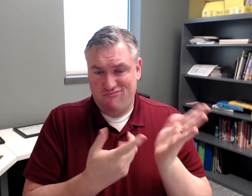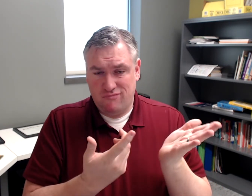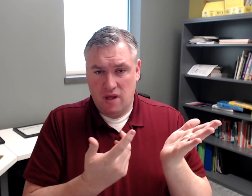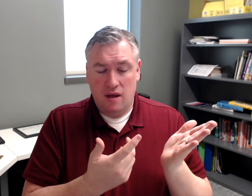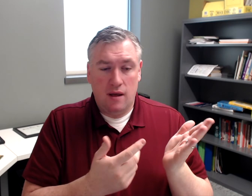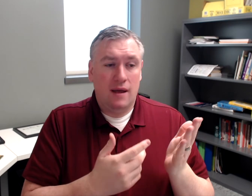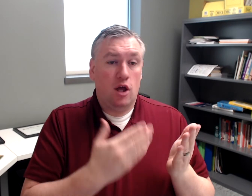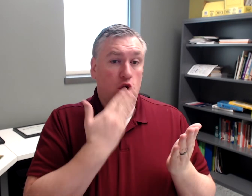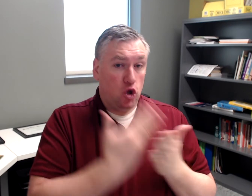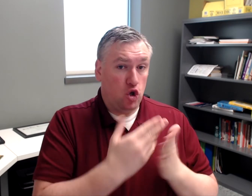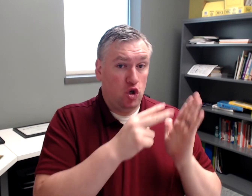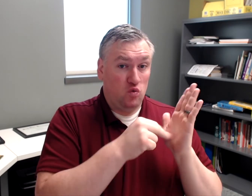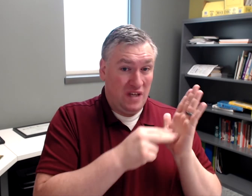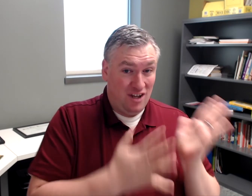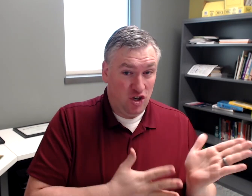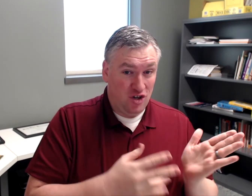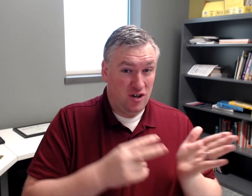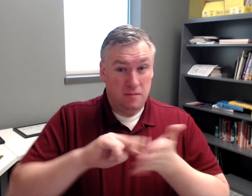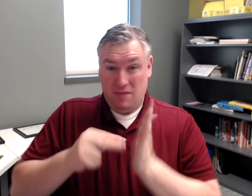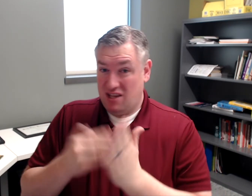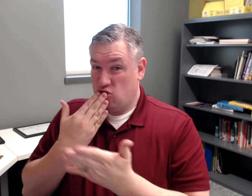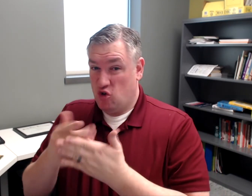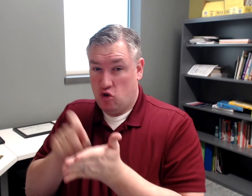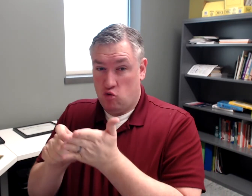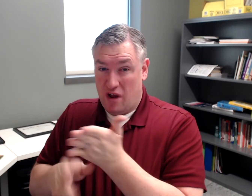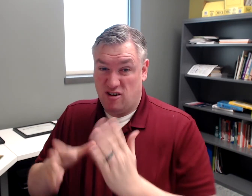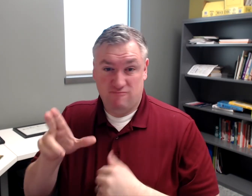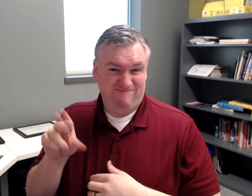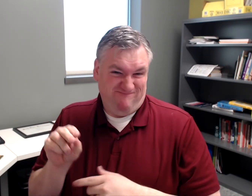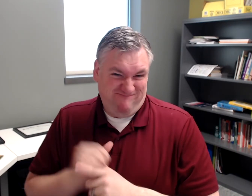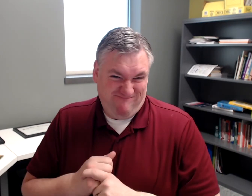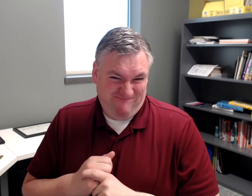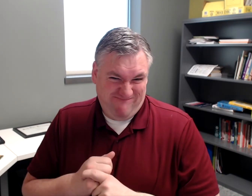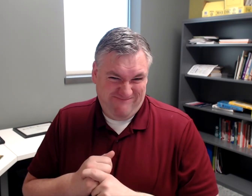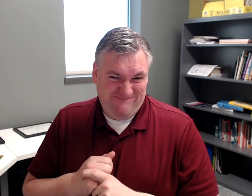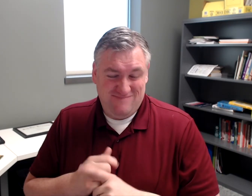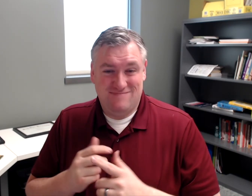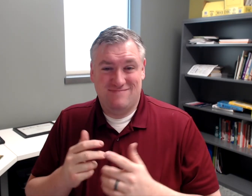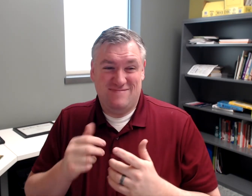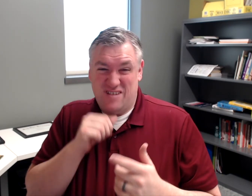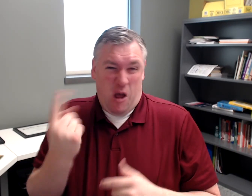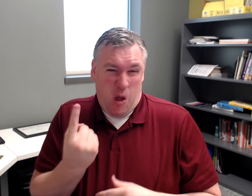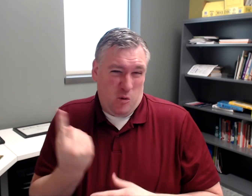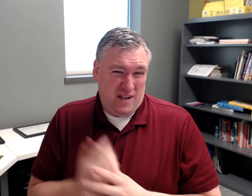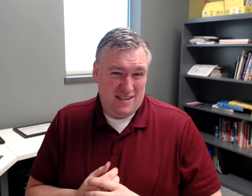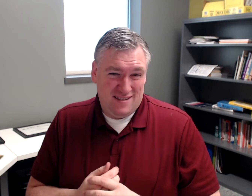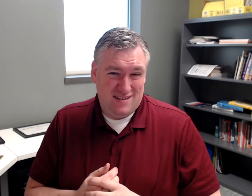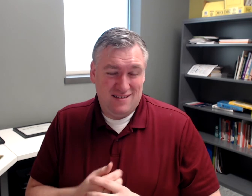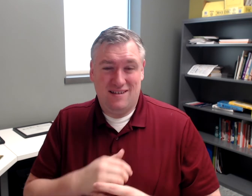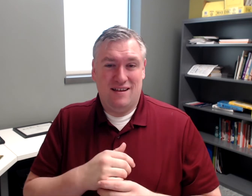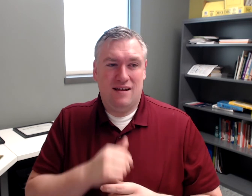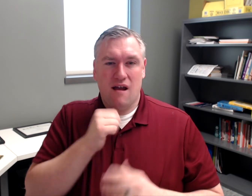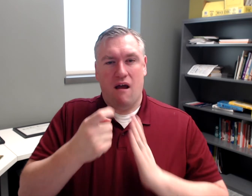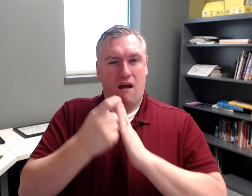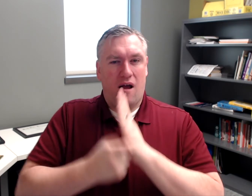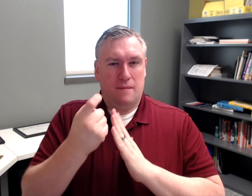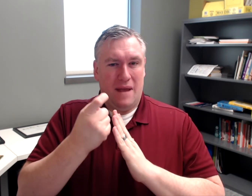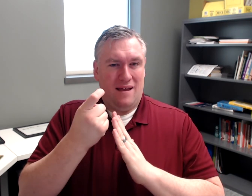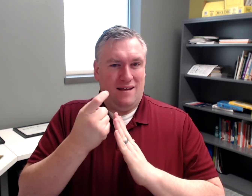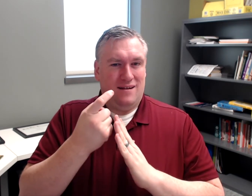Research has shown a good reader, does that mean they're a good writer? No, not always. It's